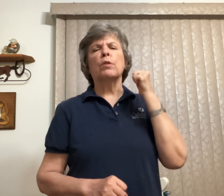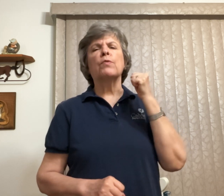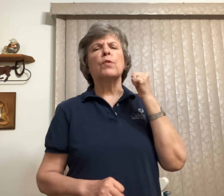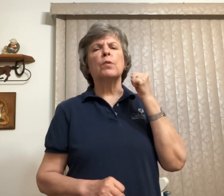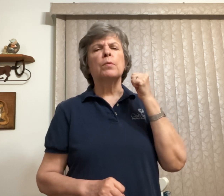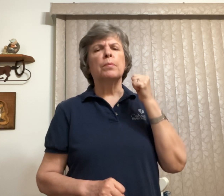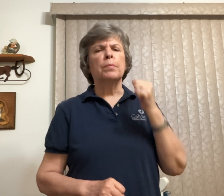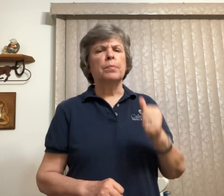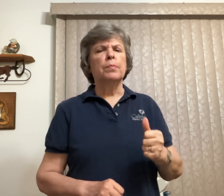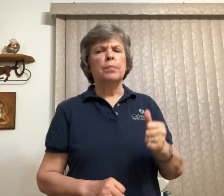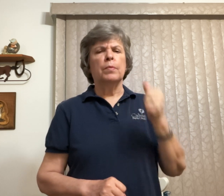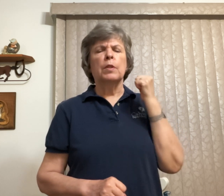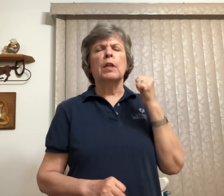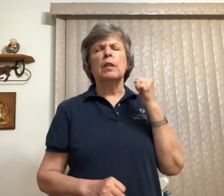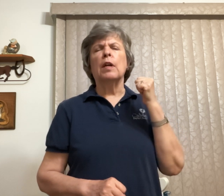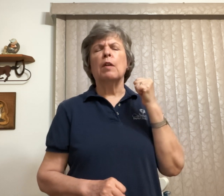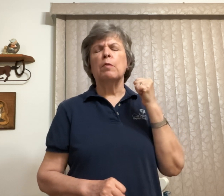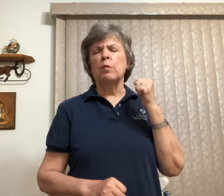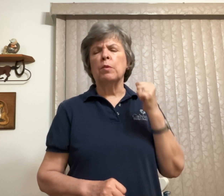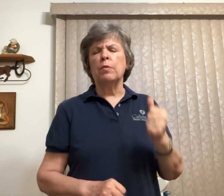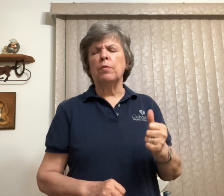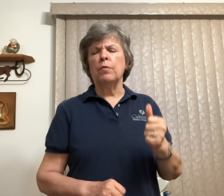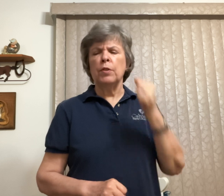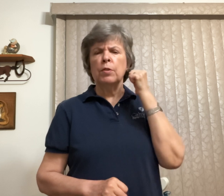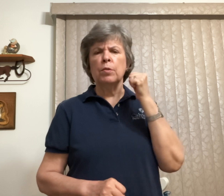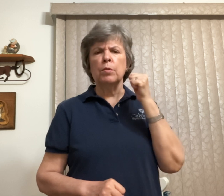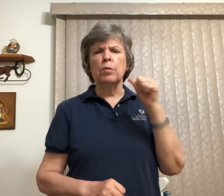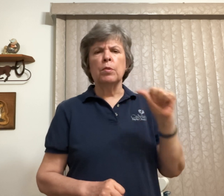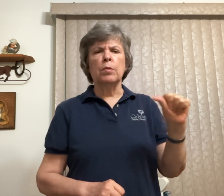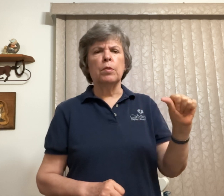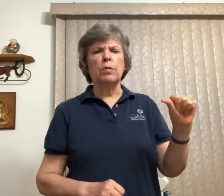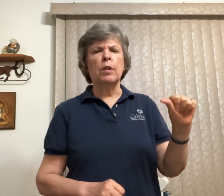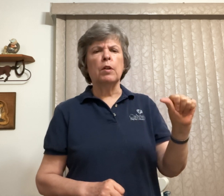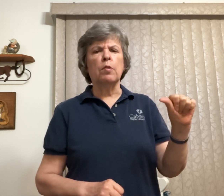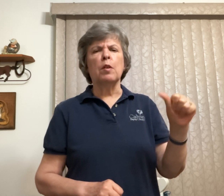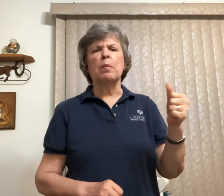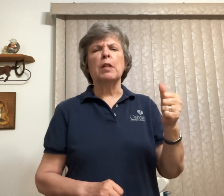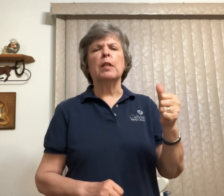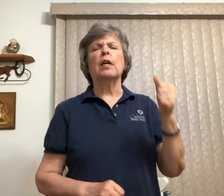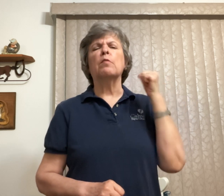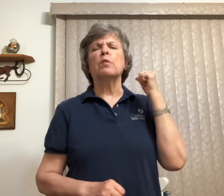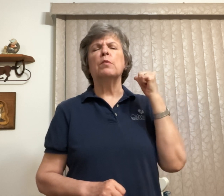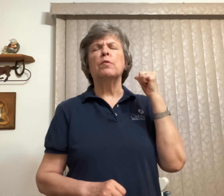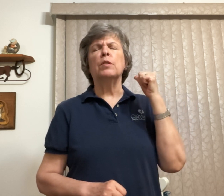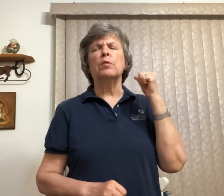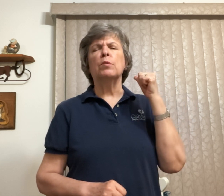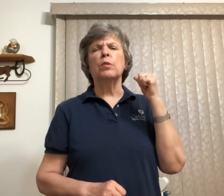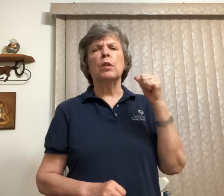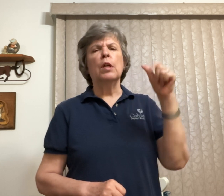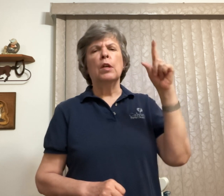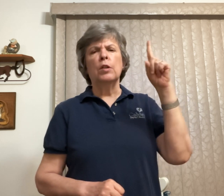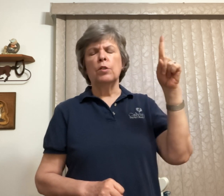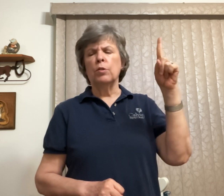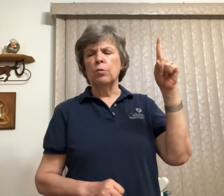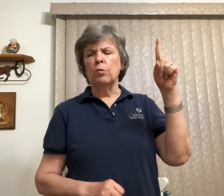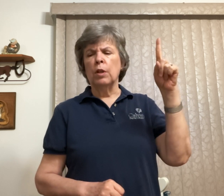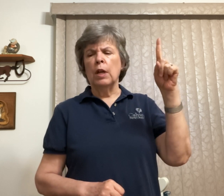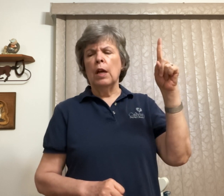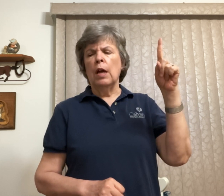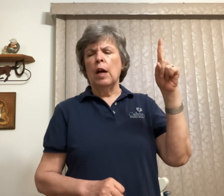forceful. Okay, I would refuse. So you got your thumb out like that. Refuse. You.